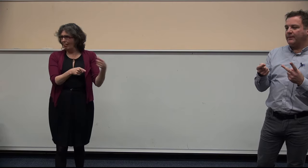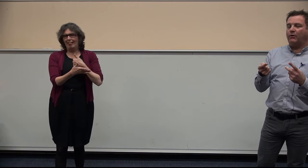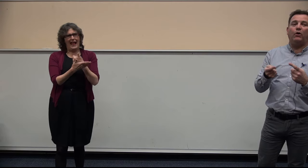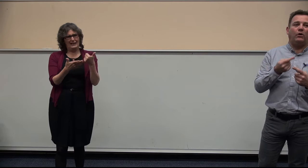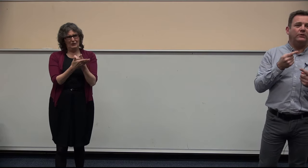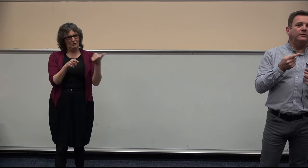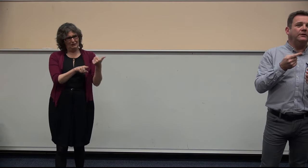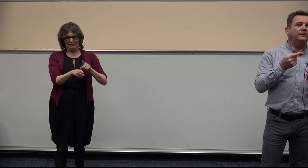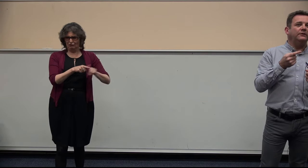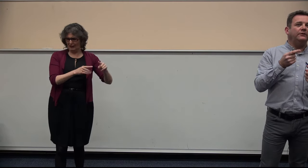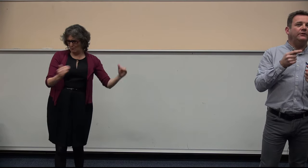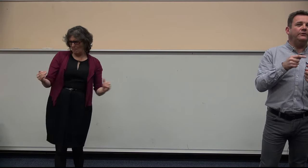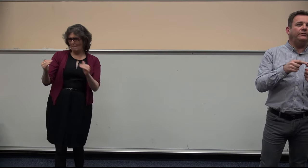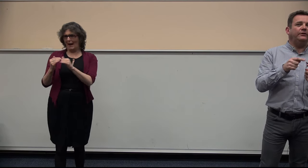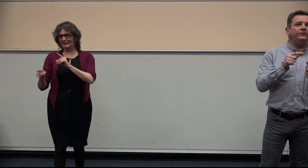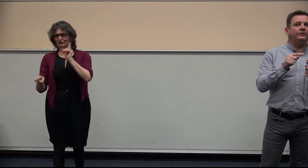Or